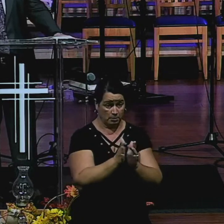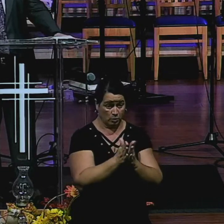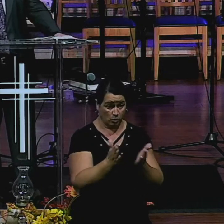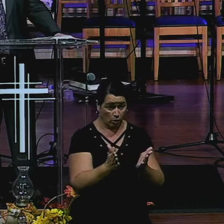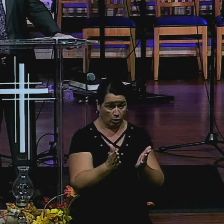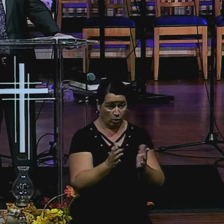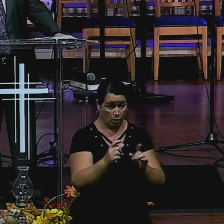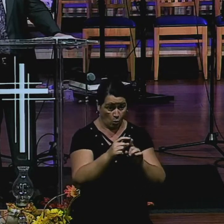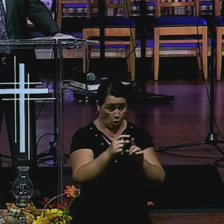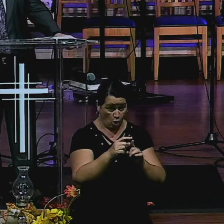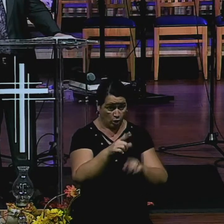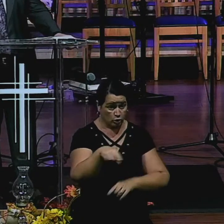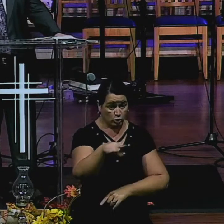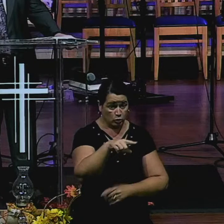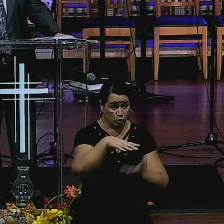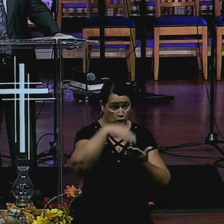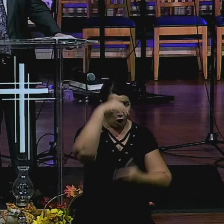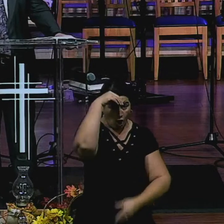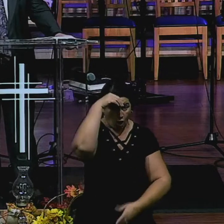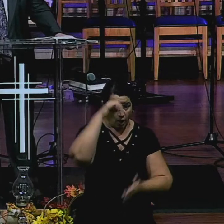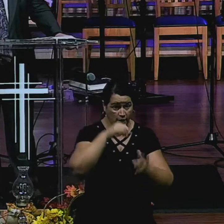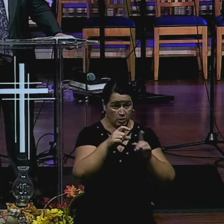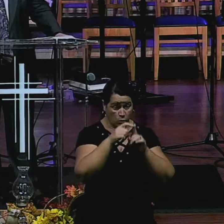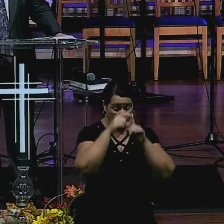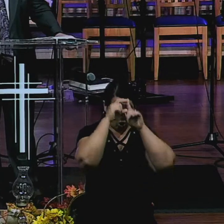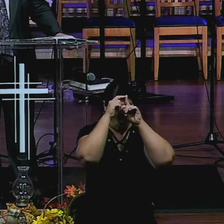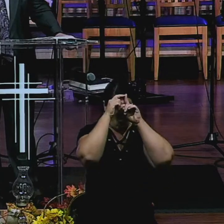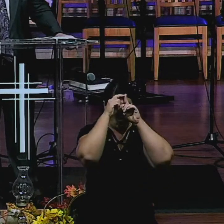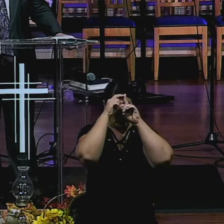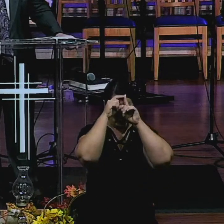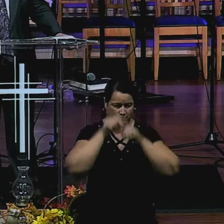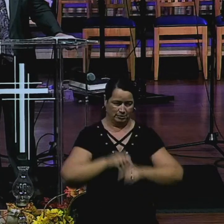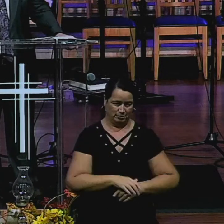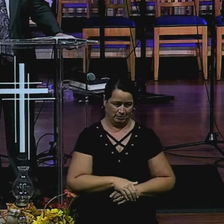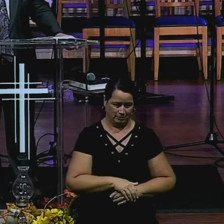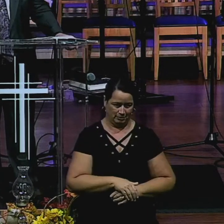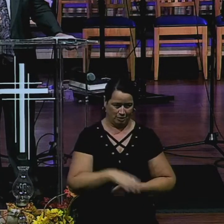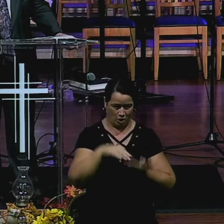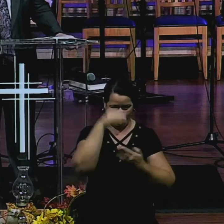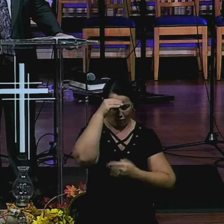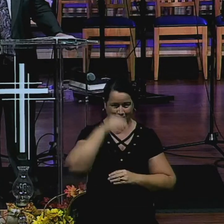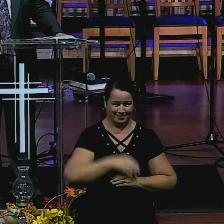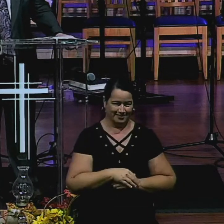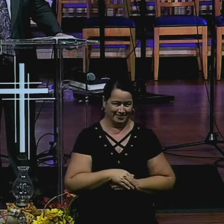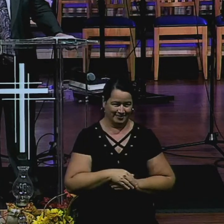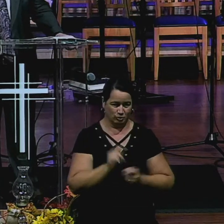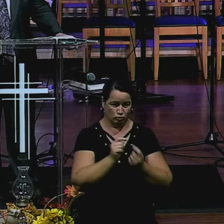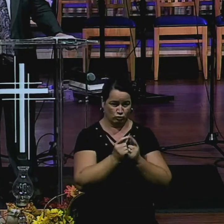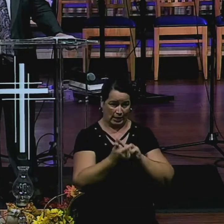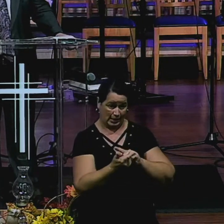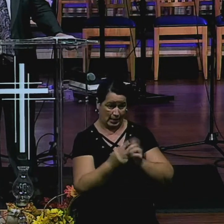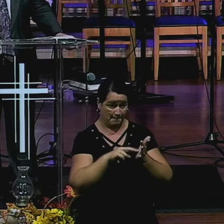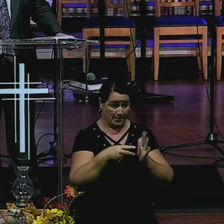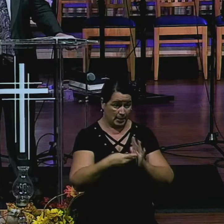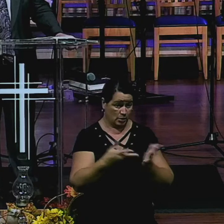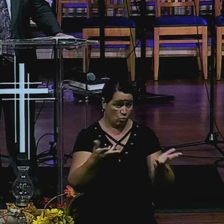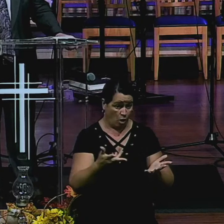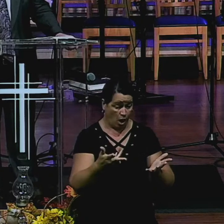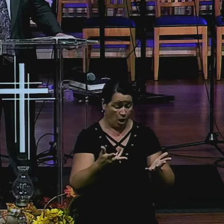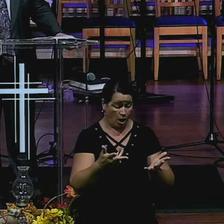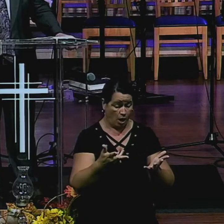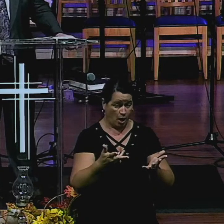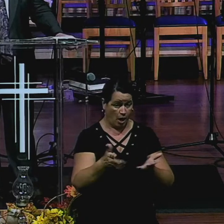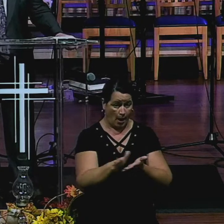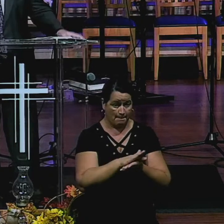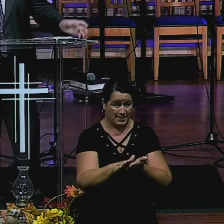So you should know this word. Yeah, you should. And he said this. It is a translation, I've already told you, the Greek word halasmos, which means